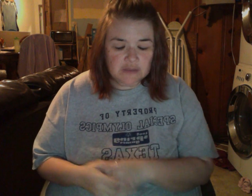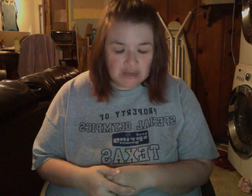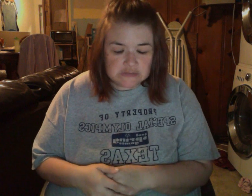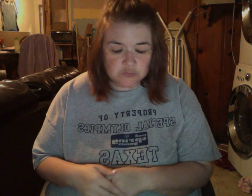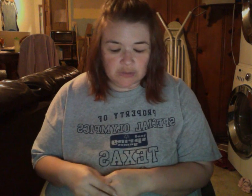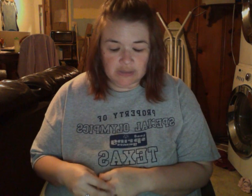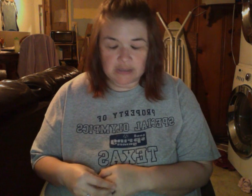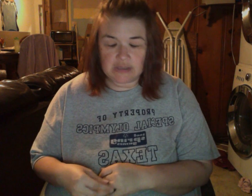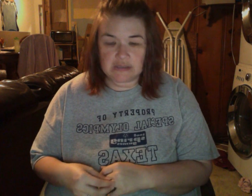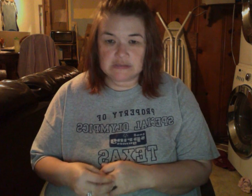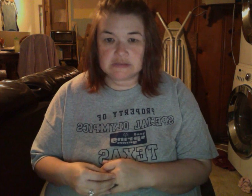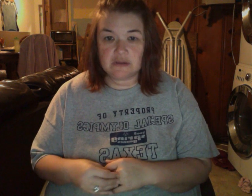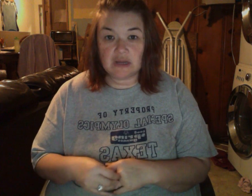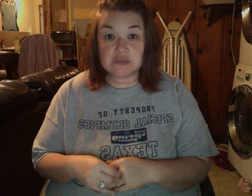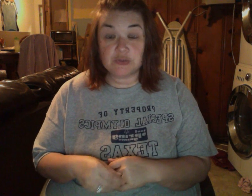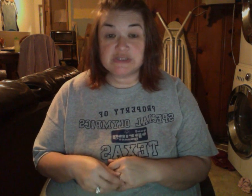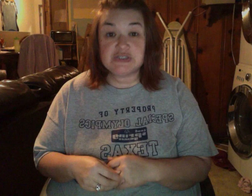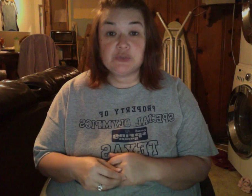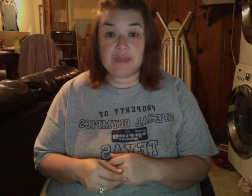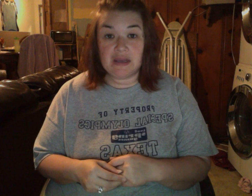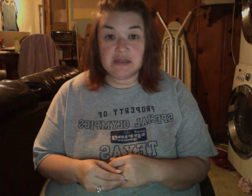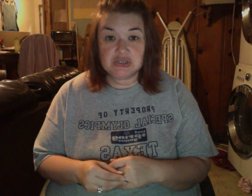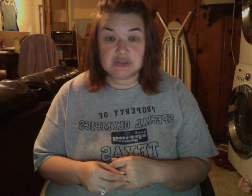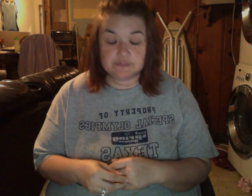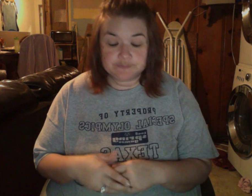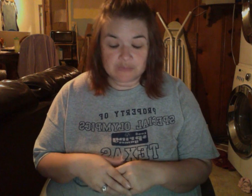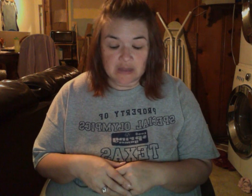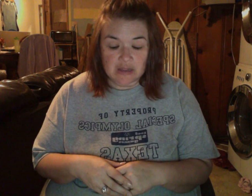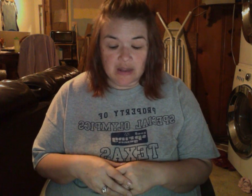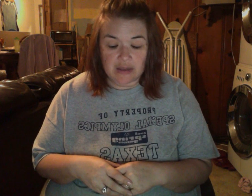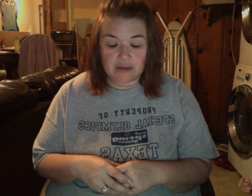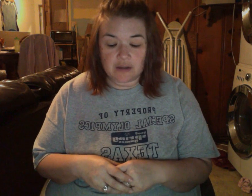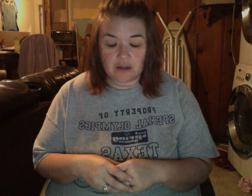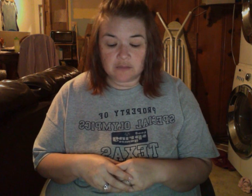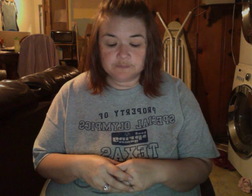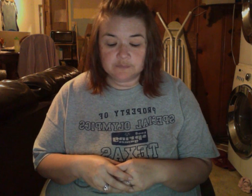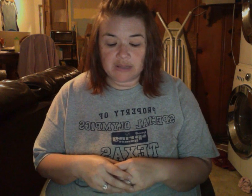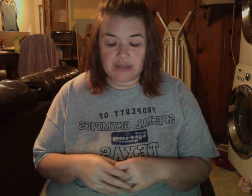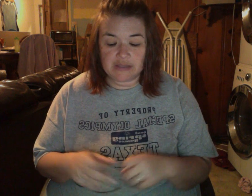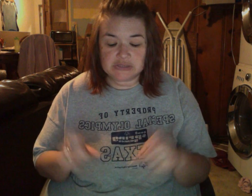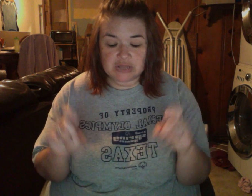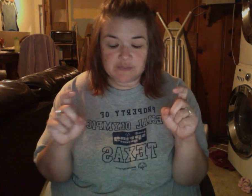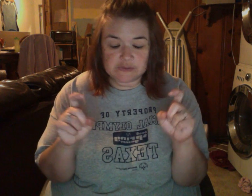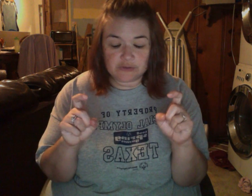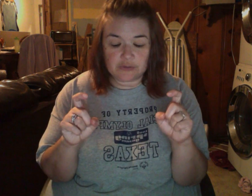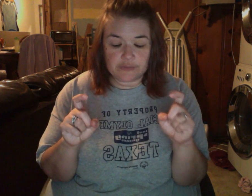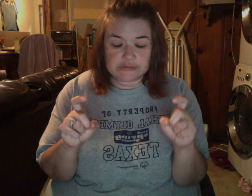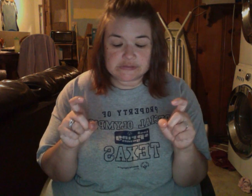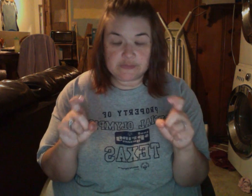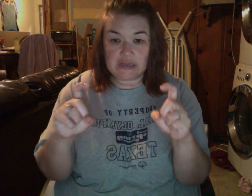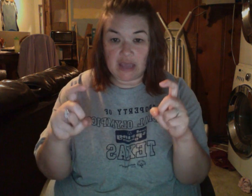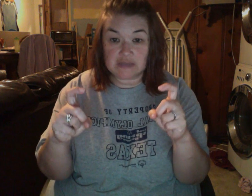next word is to manage, and my hand shapes are going to be